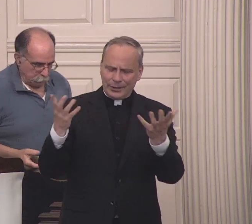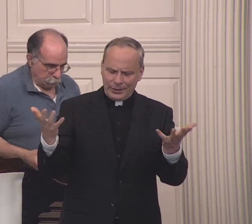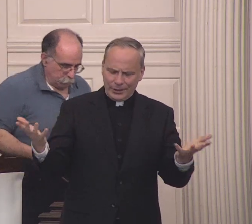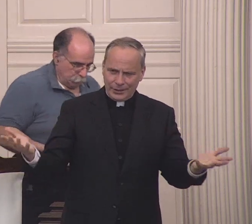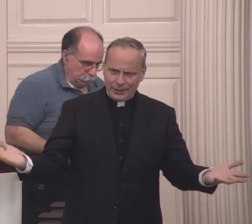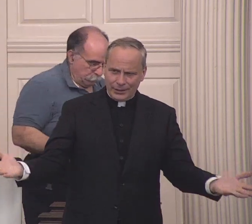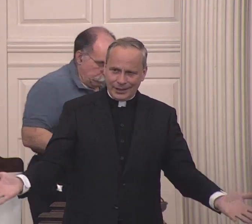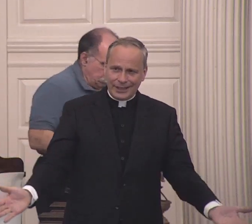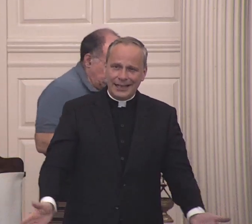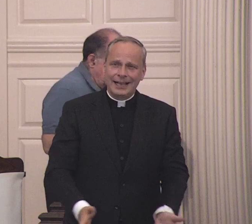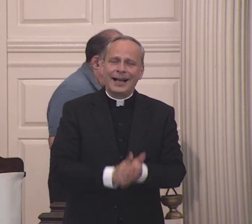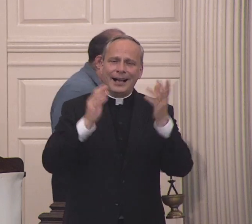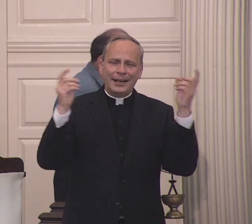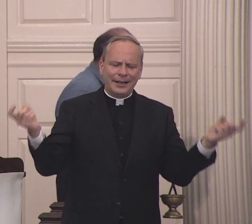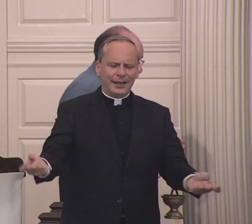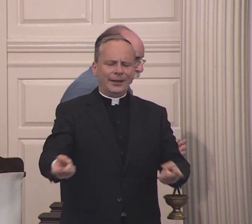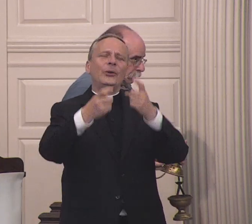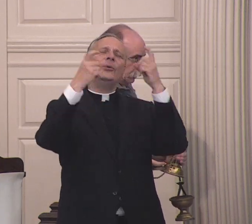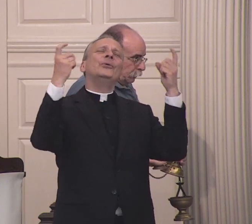Alleluia,